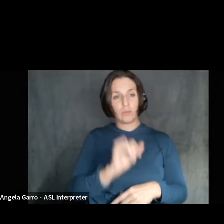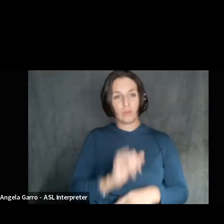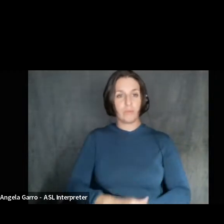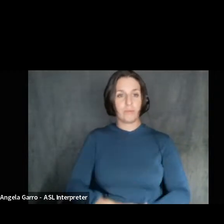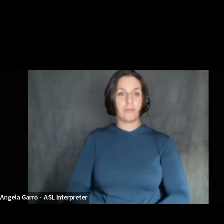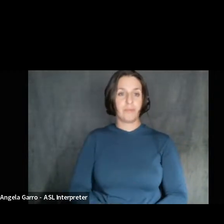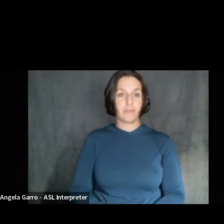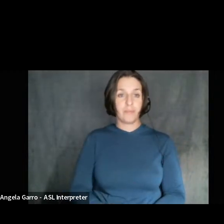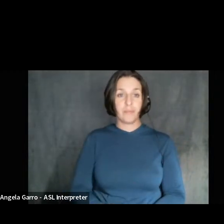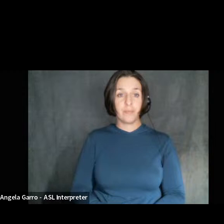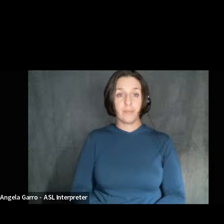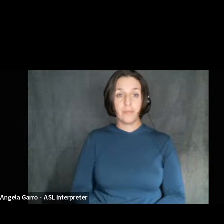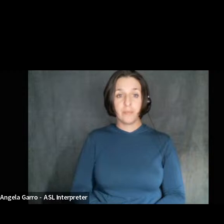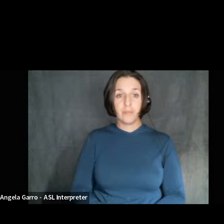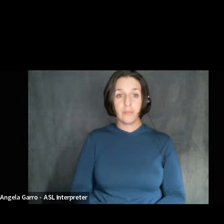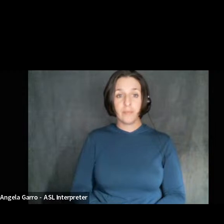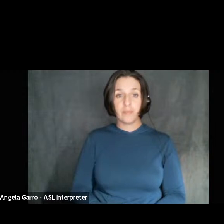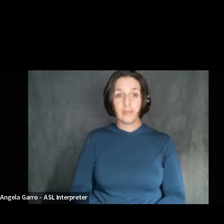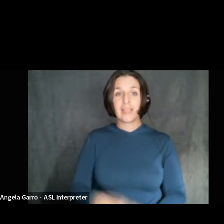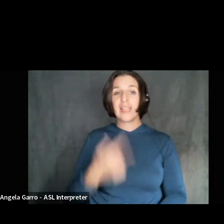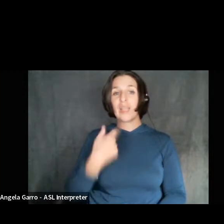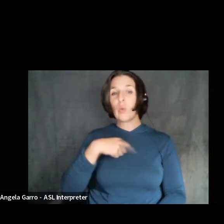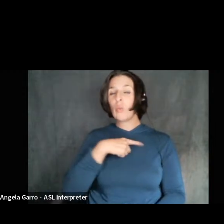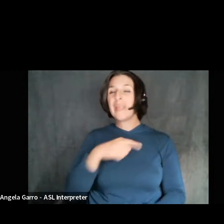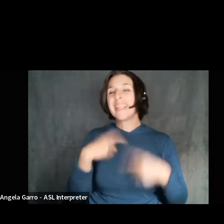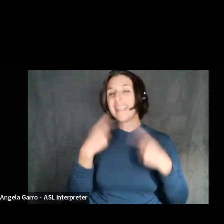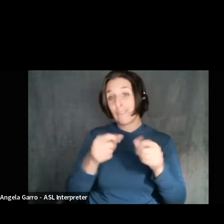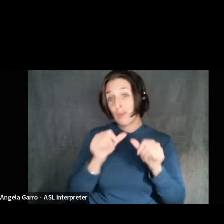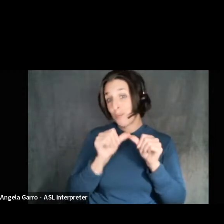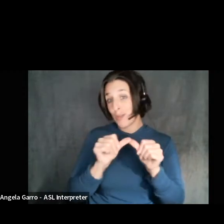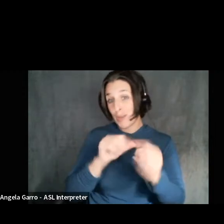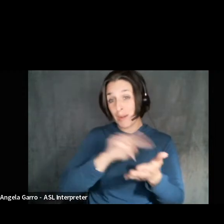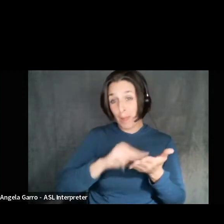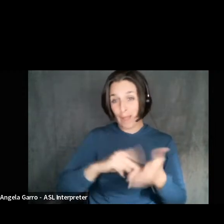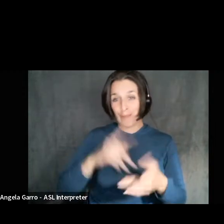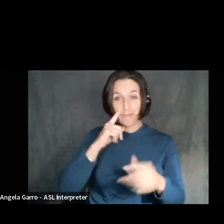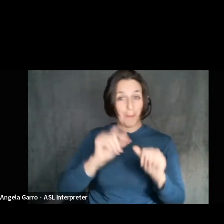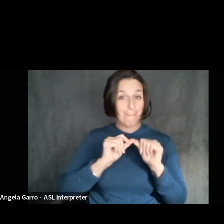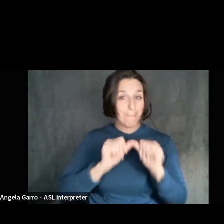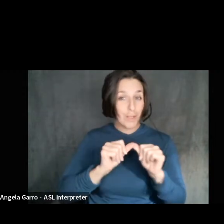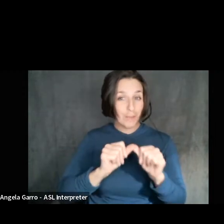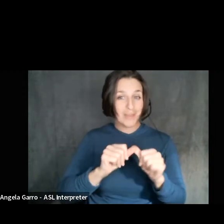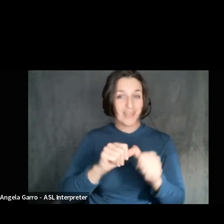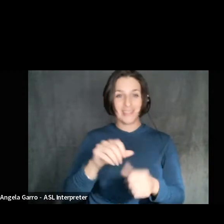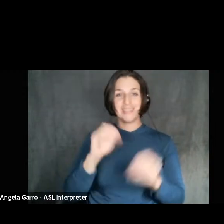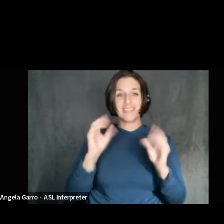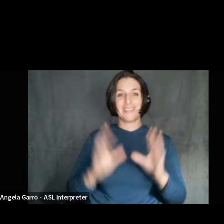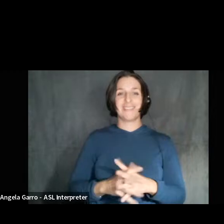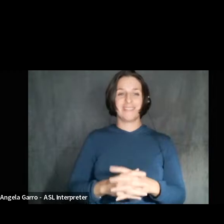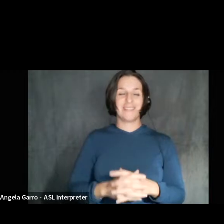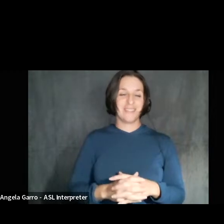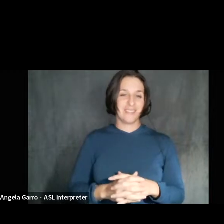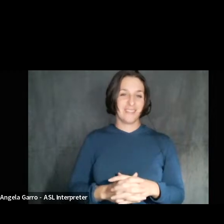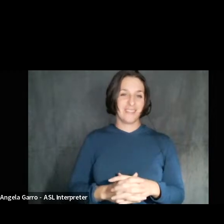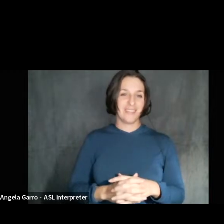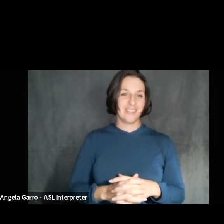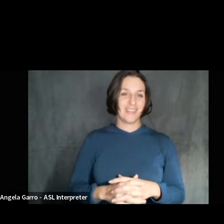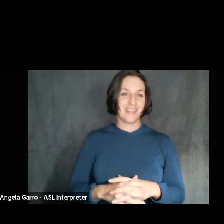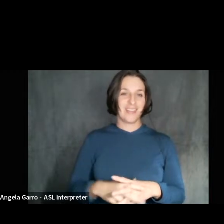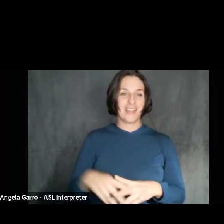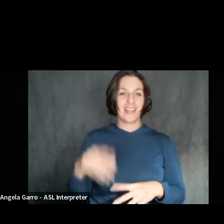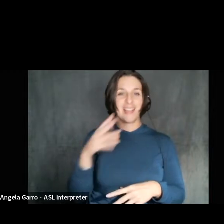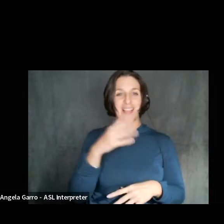we're going to hand you permanent markers for permanent teams. Wow, permanent markers. Love it. Okay, and if I